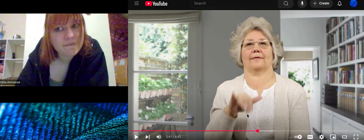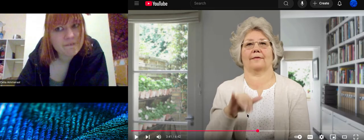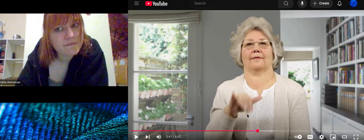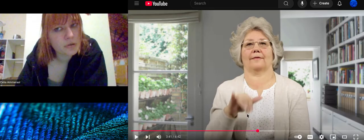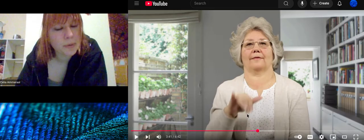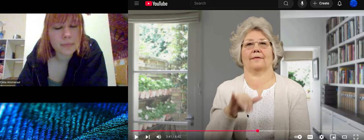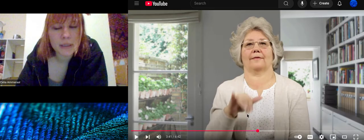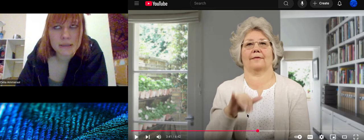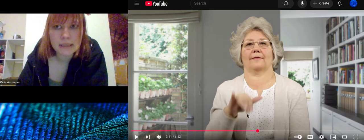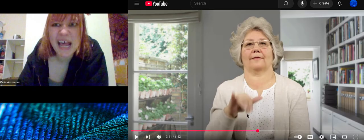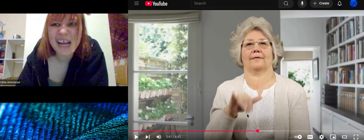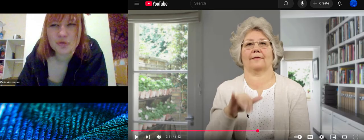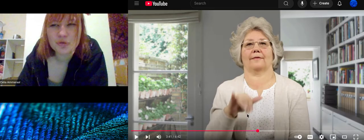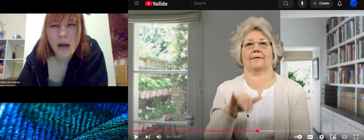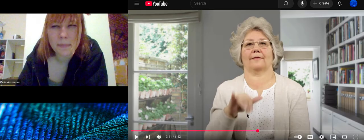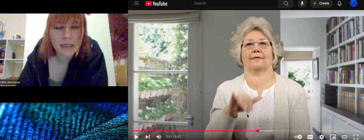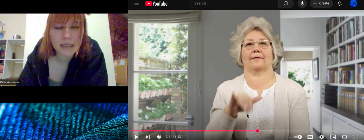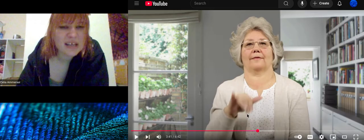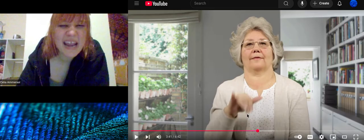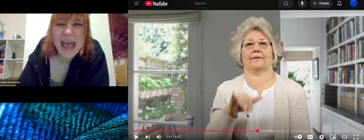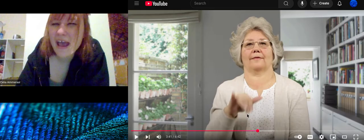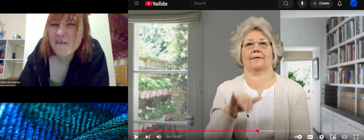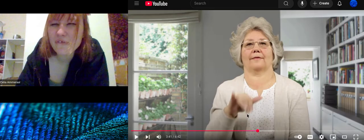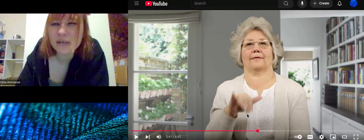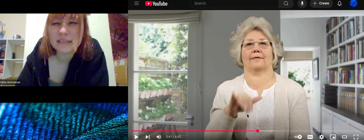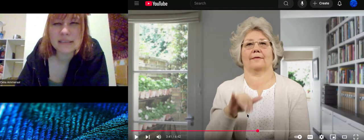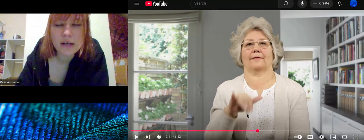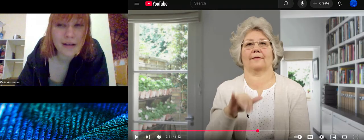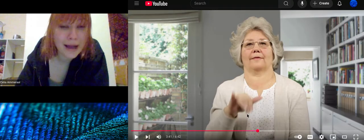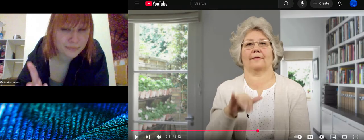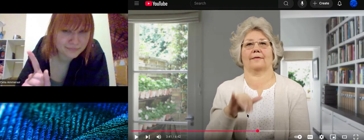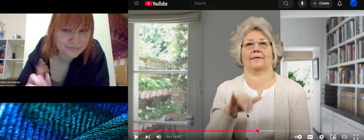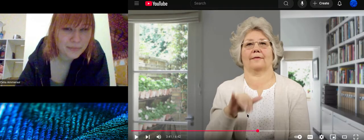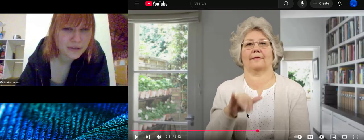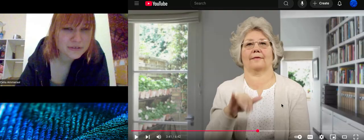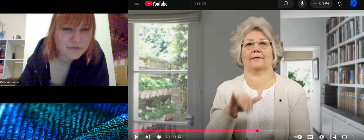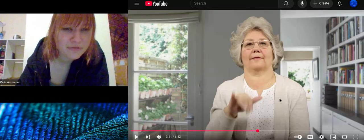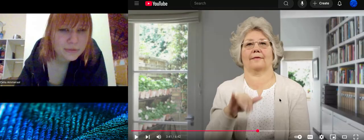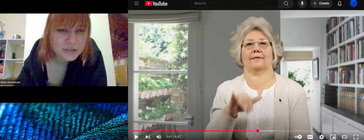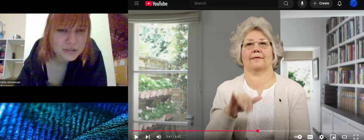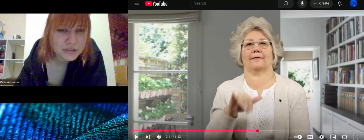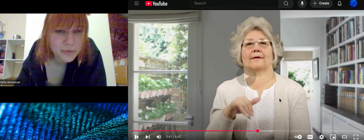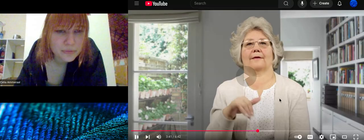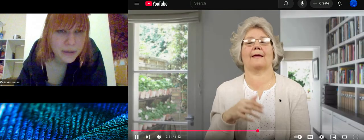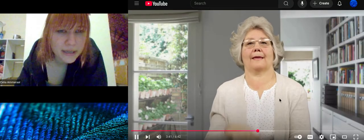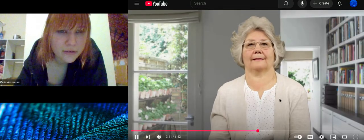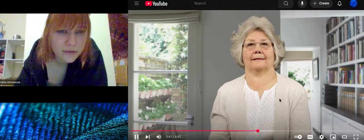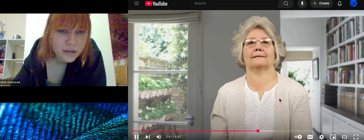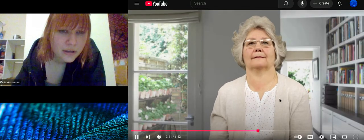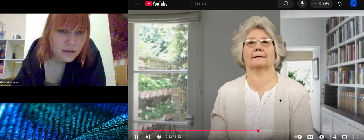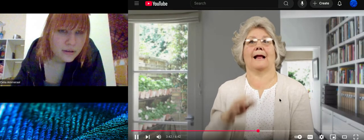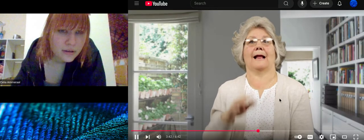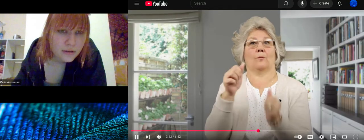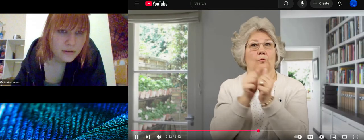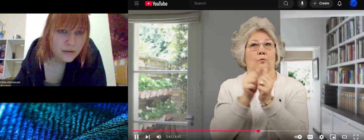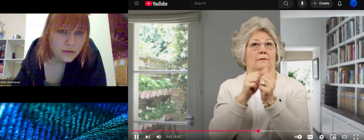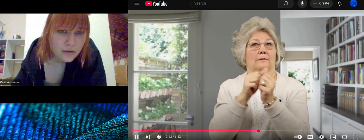And she finger spelled her medicine, and I dropped it in every single... I'm about to figure out what she finger spelled right now.